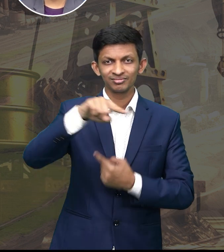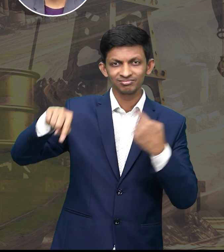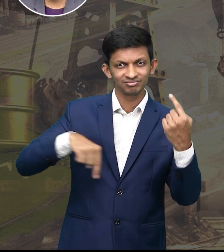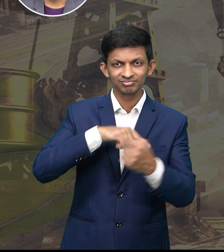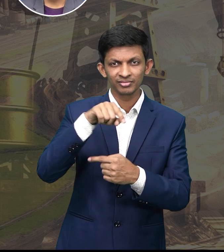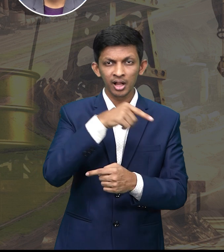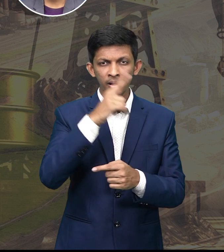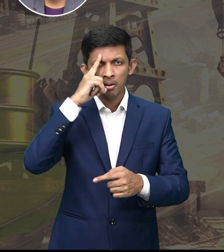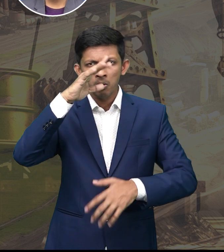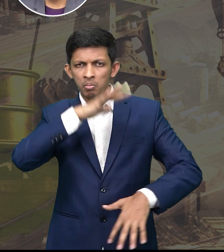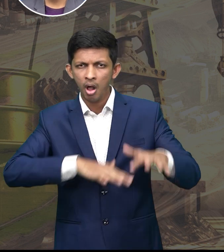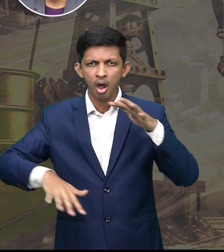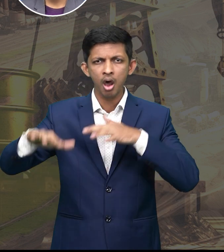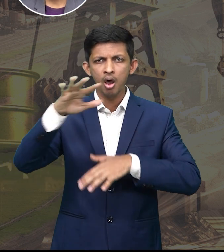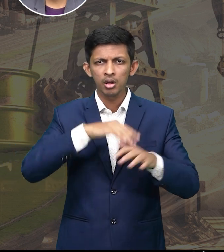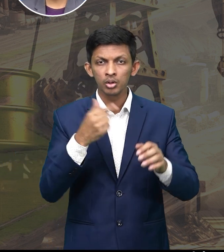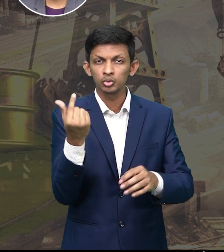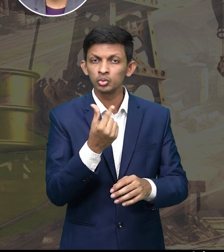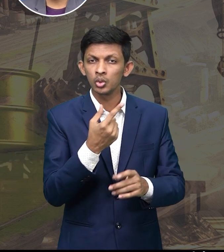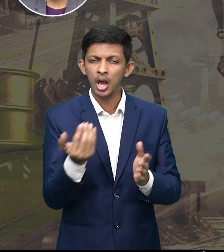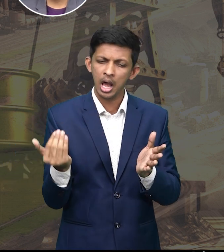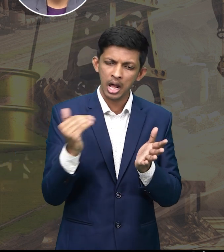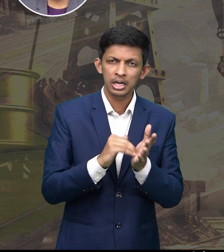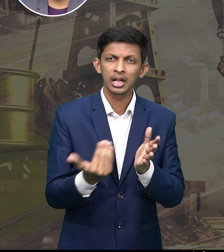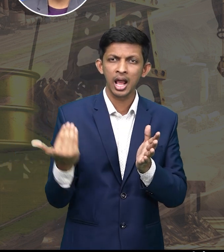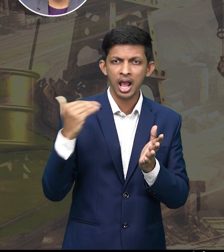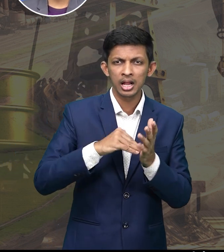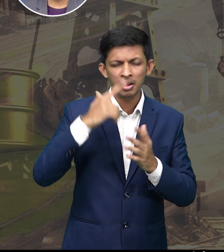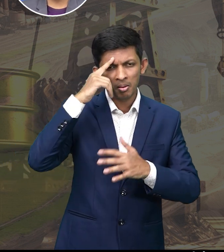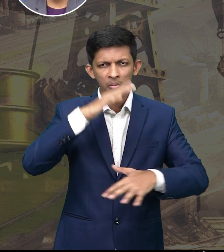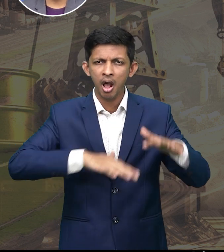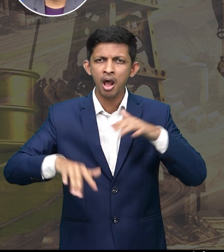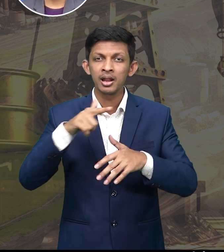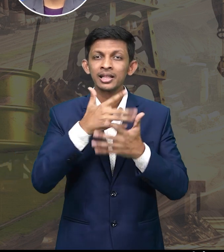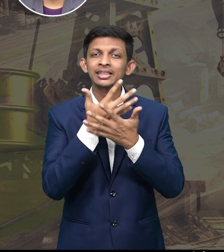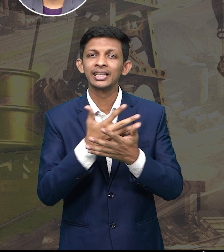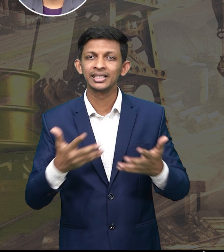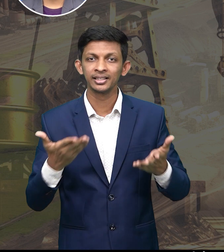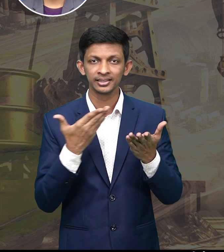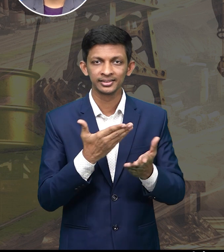In the reuse strategy, things are used again and again.